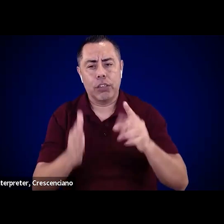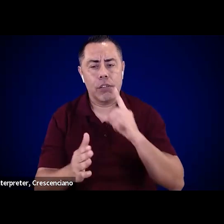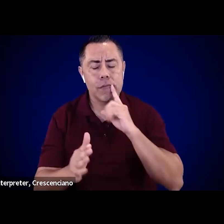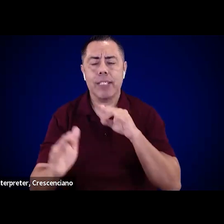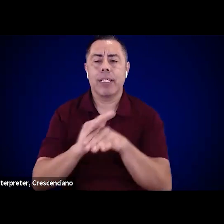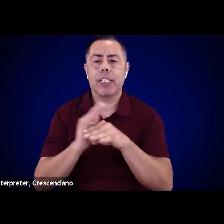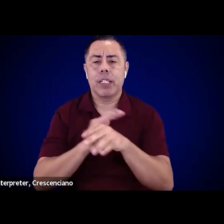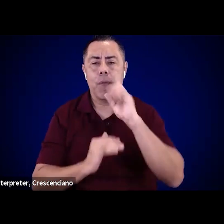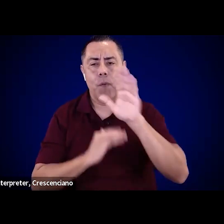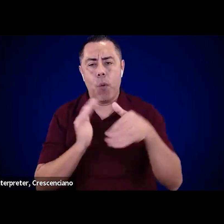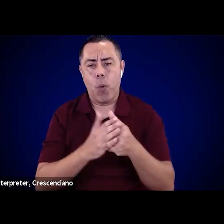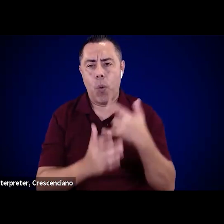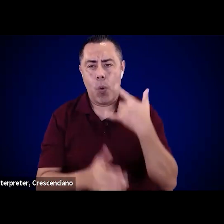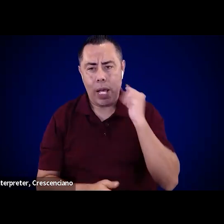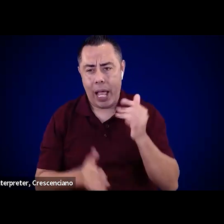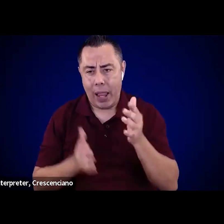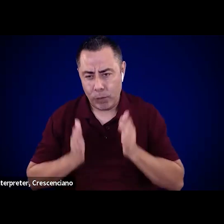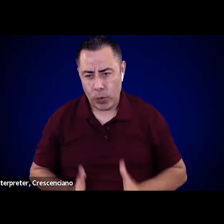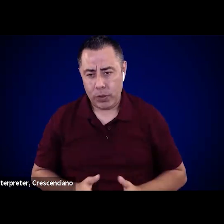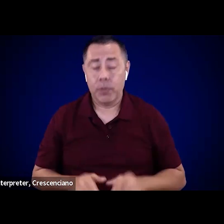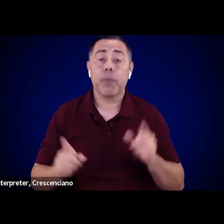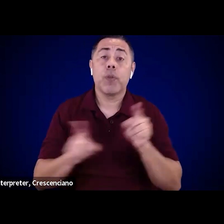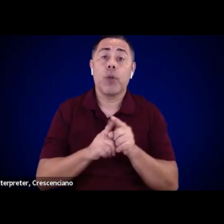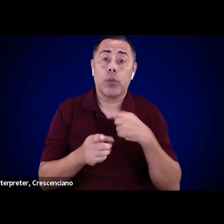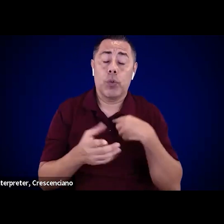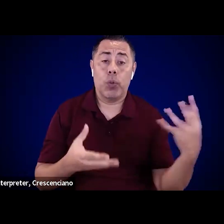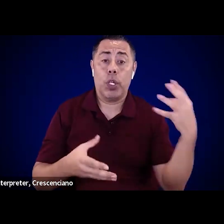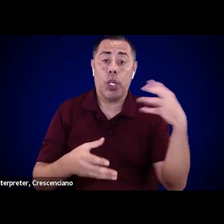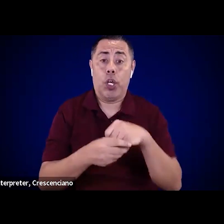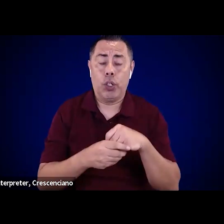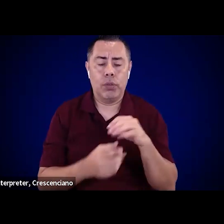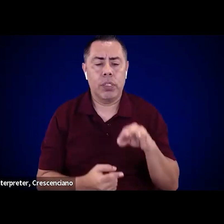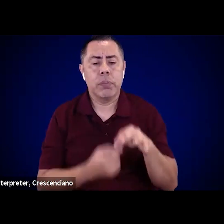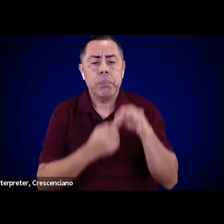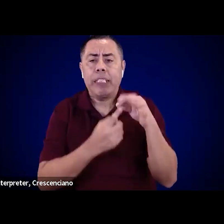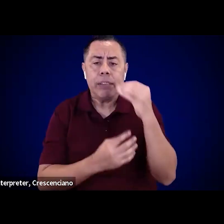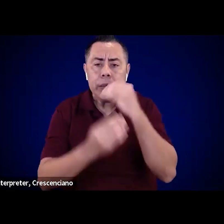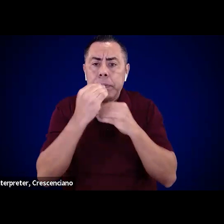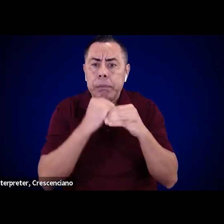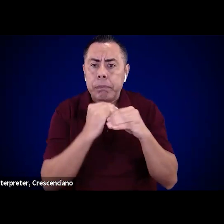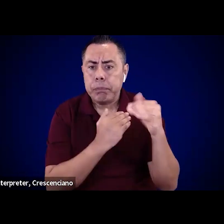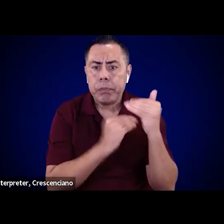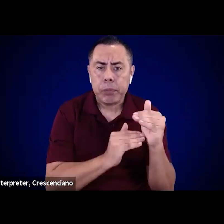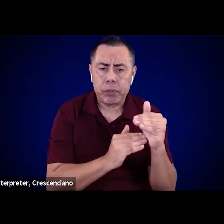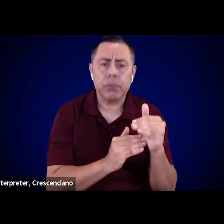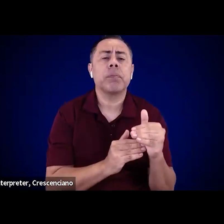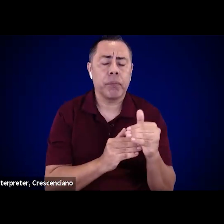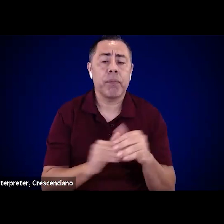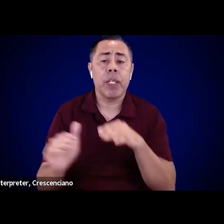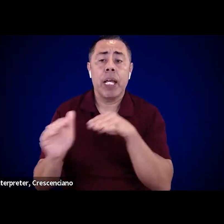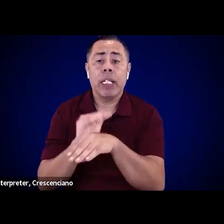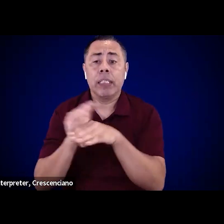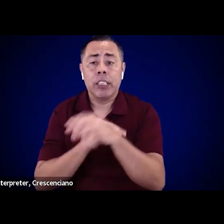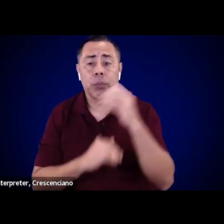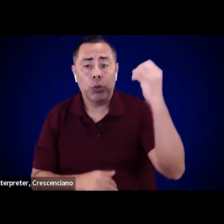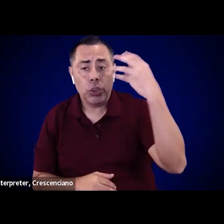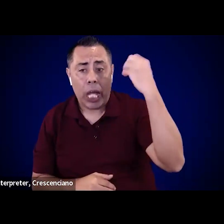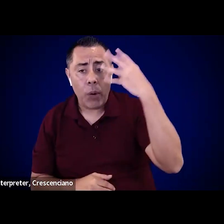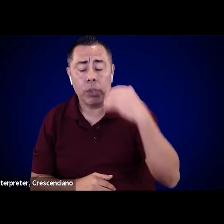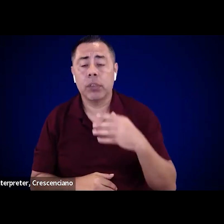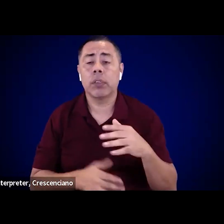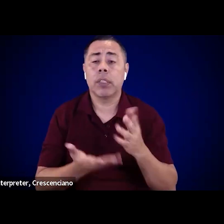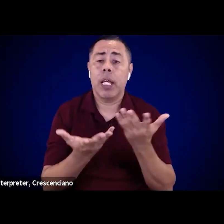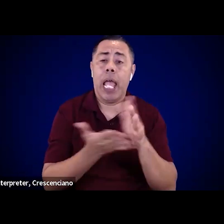dietary considerations, accessible portable showers, hand washing stations, and comfort stations into